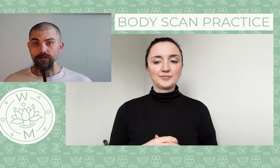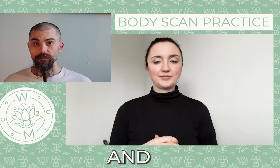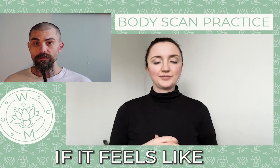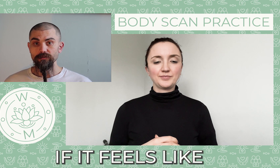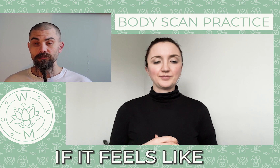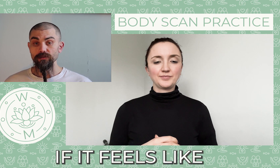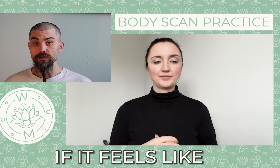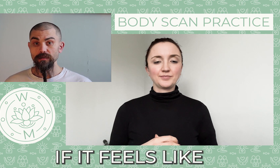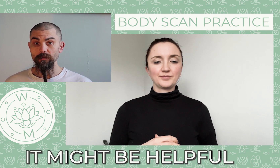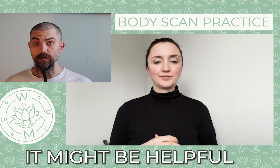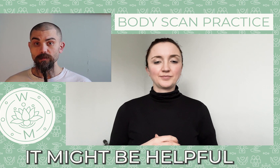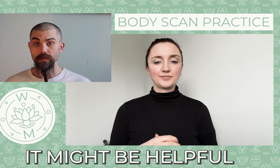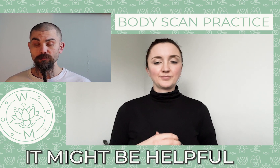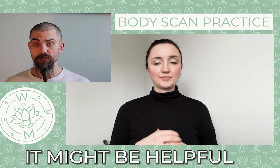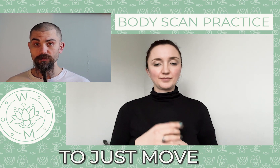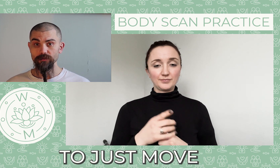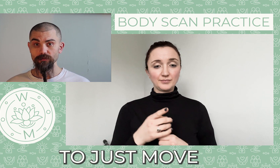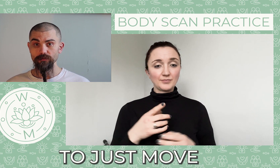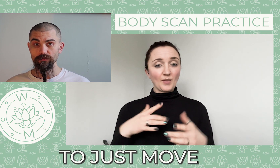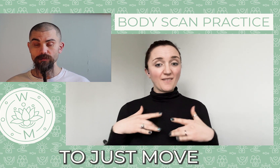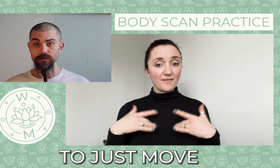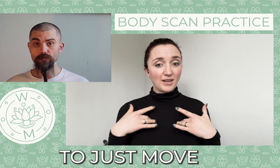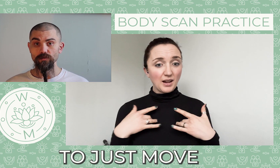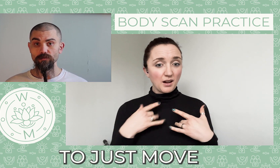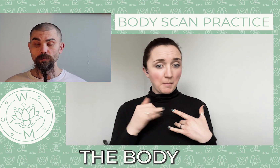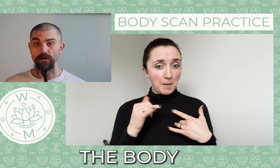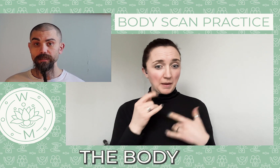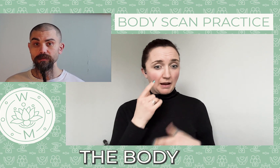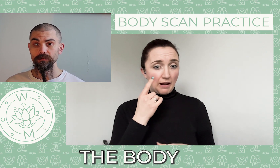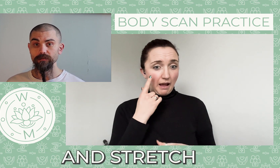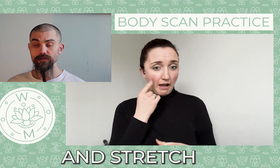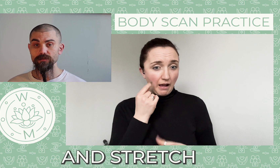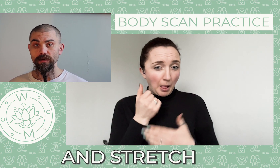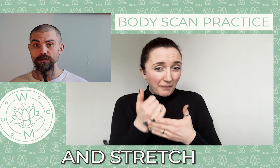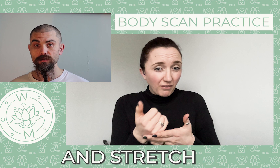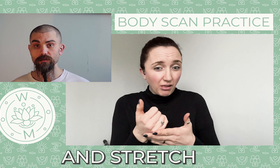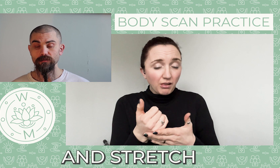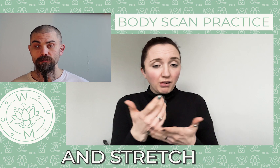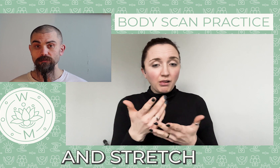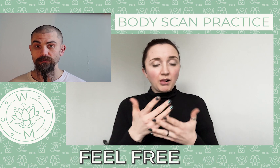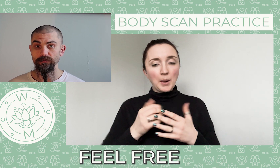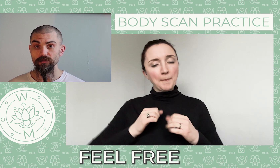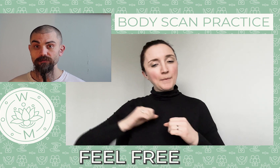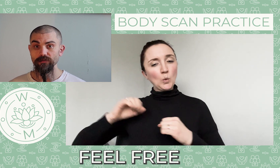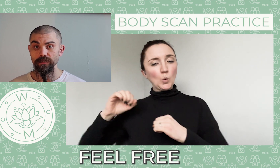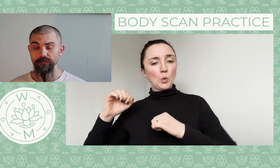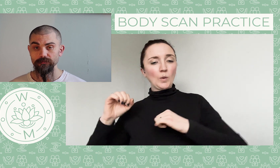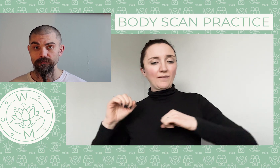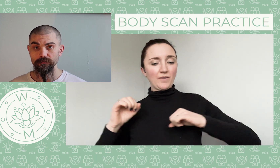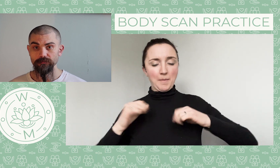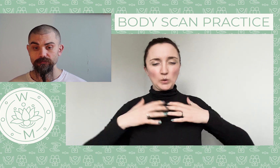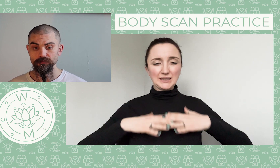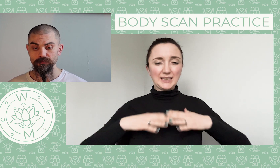And if it feels like it might be helpful to just move the body and stretch, feel free.